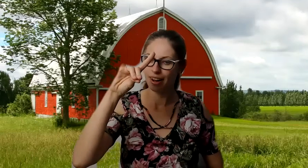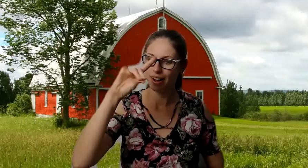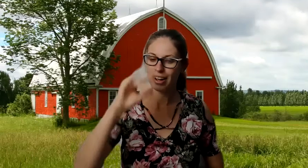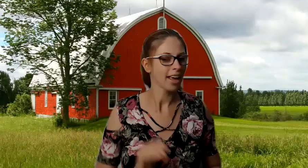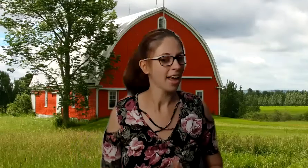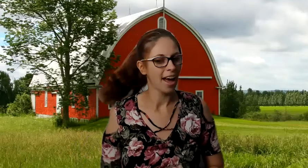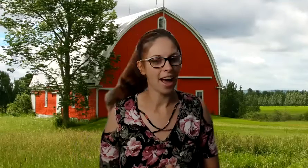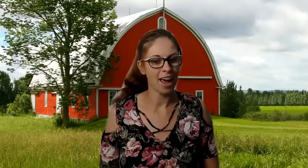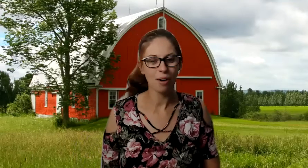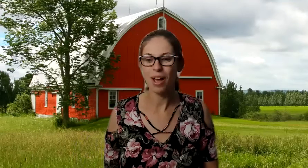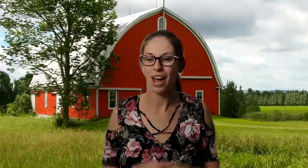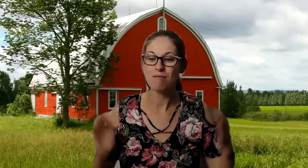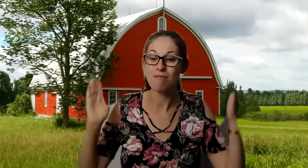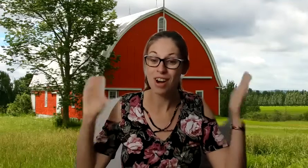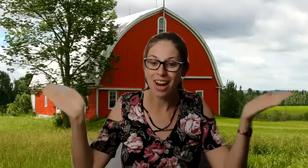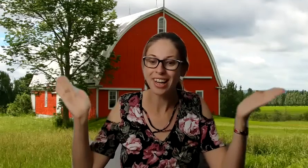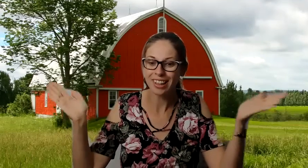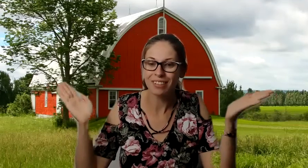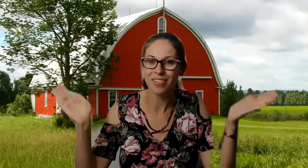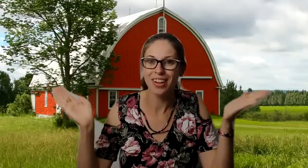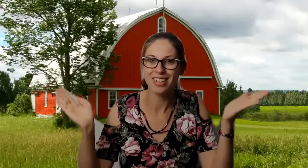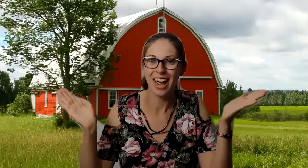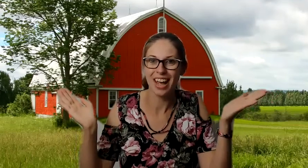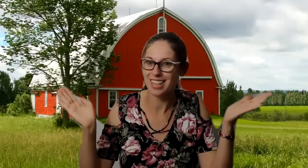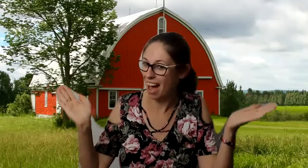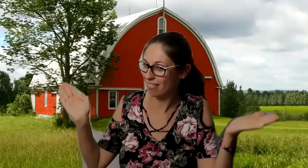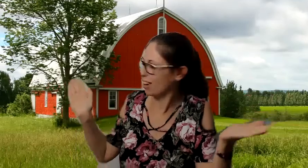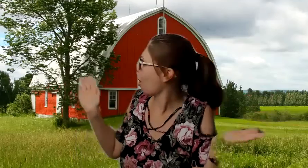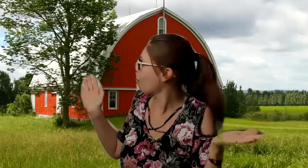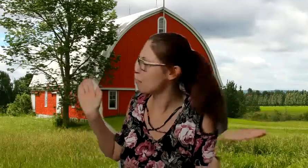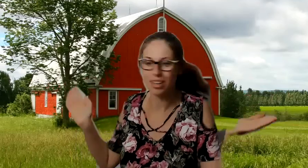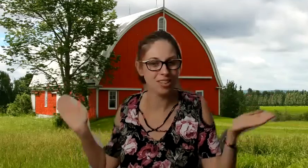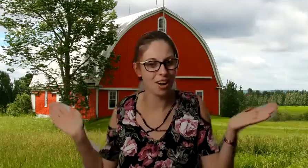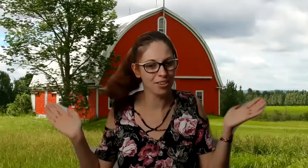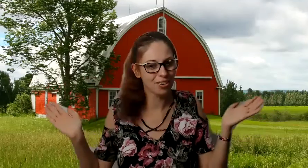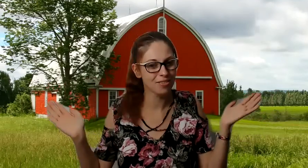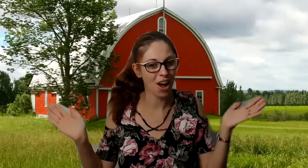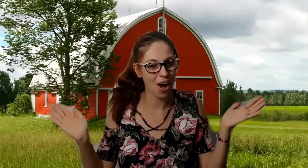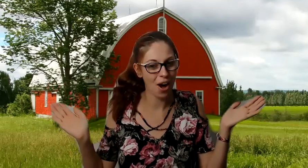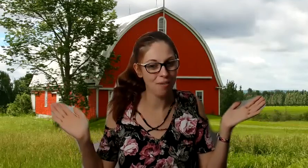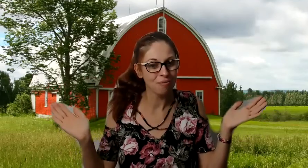Okay, I hope you had really good fun today down on Old MacDonald's farm.